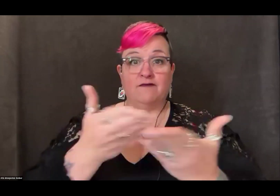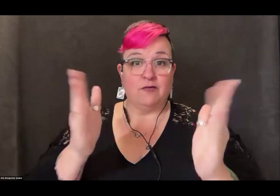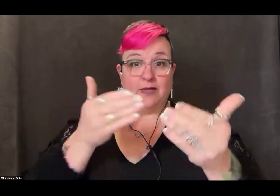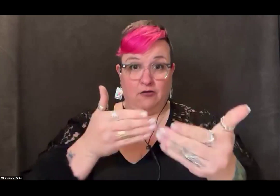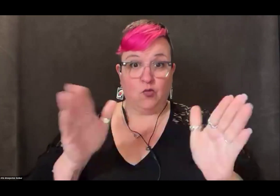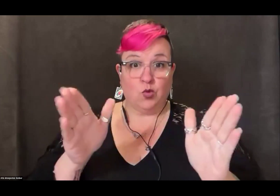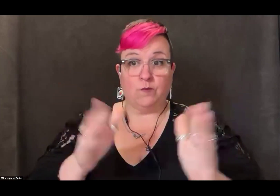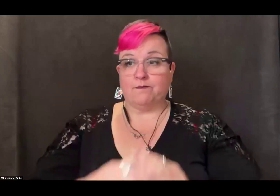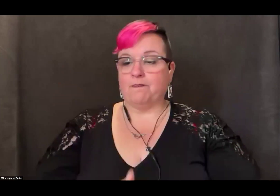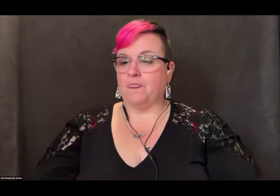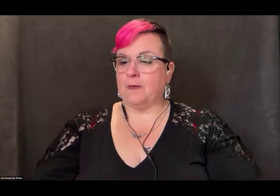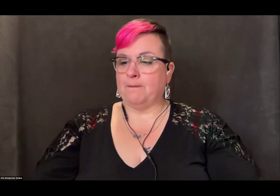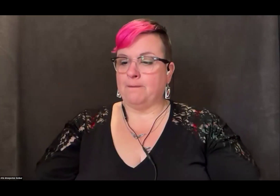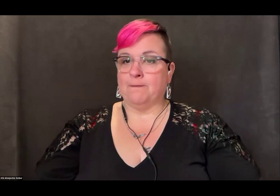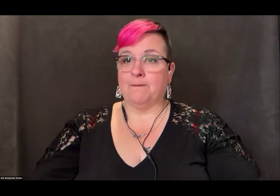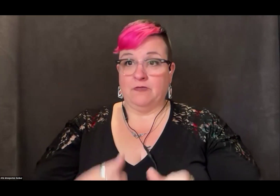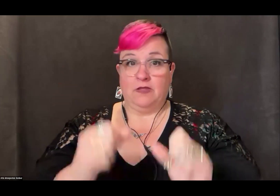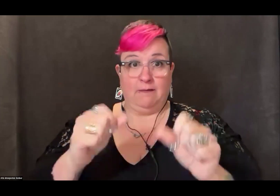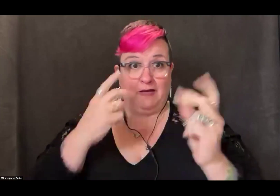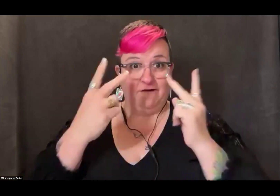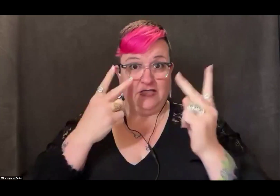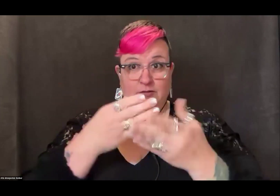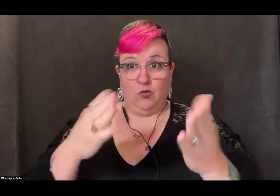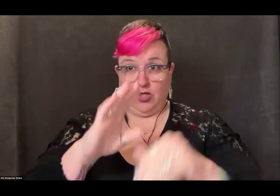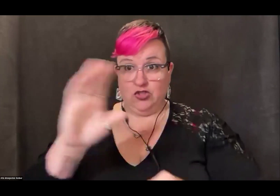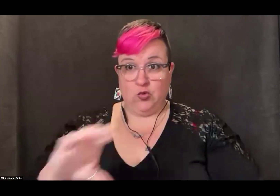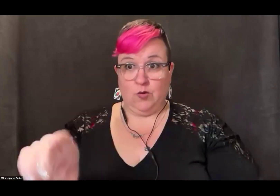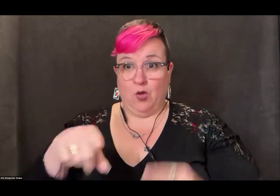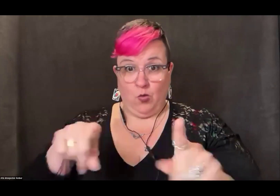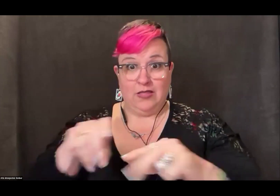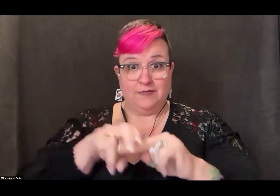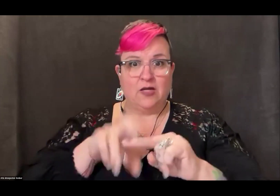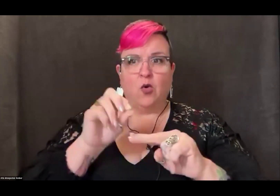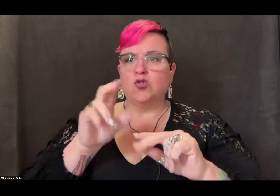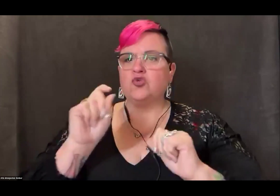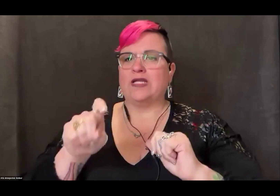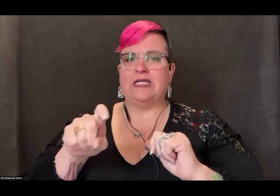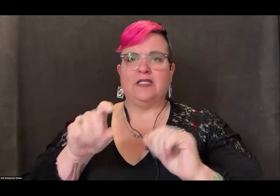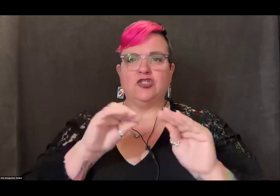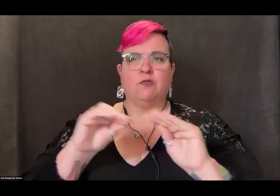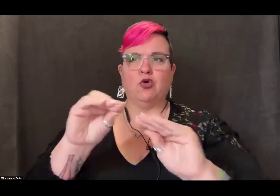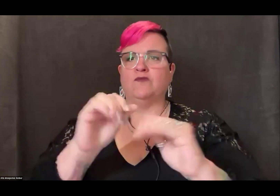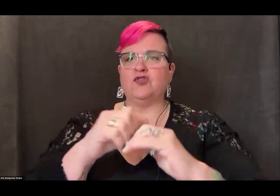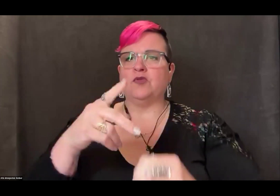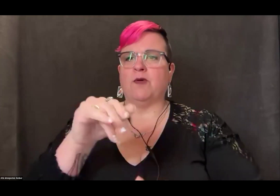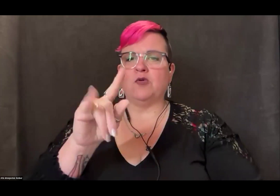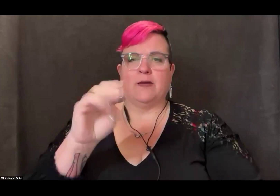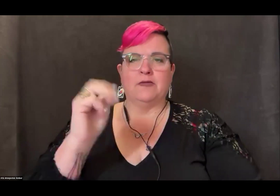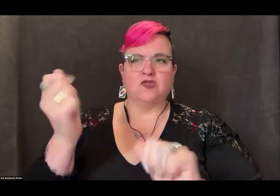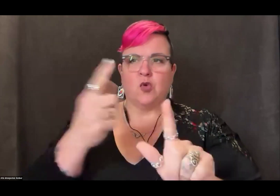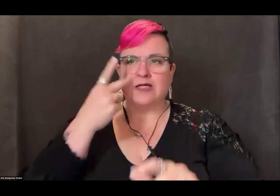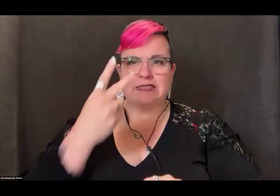room, am I visible to you on Zoom while I'm sitting, or do I need to move to the podium so everybody can